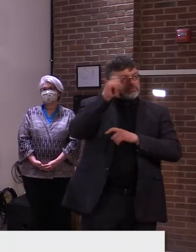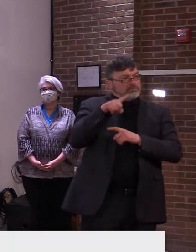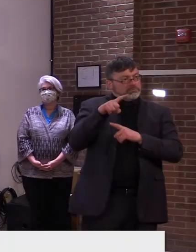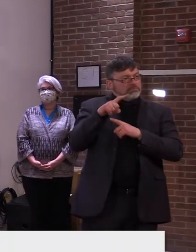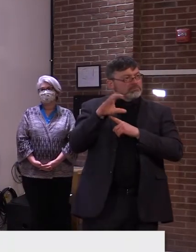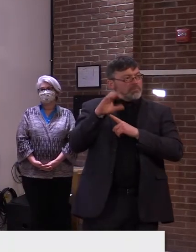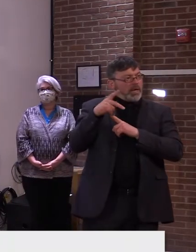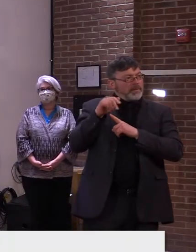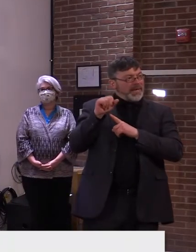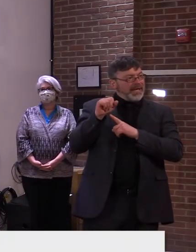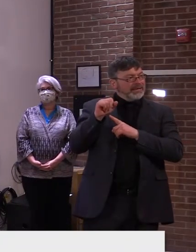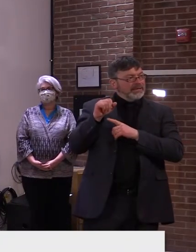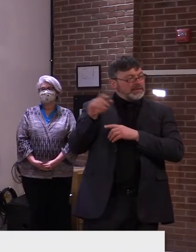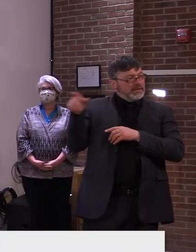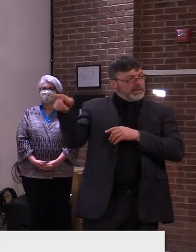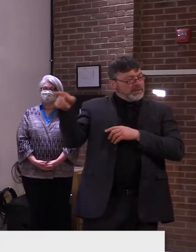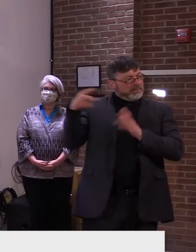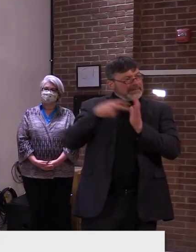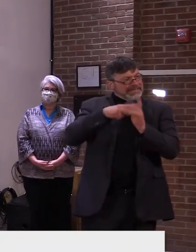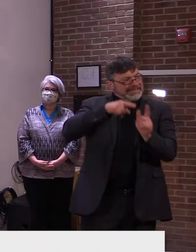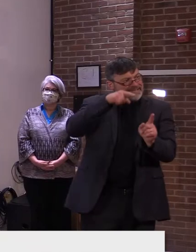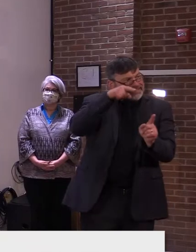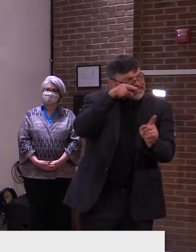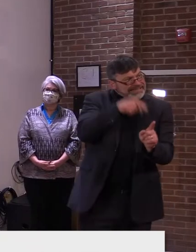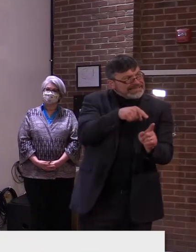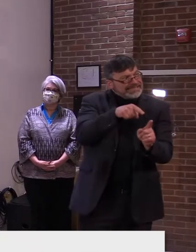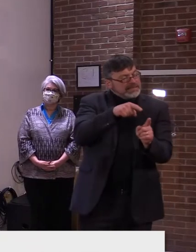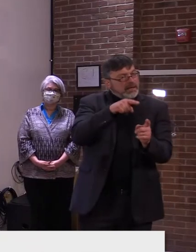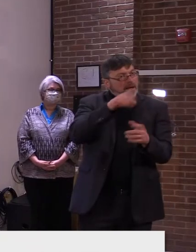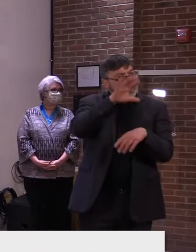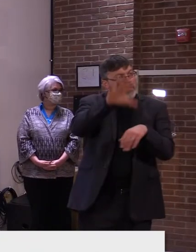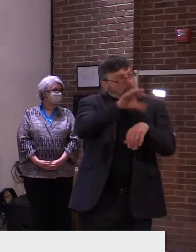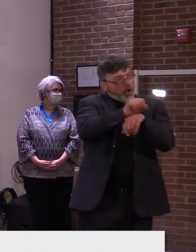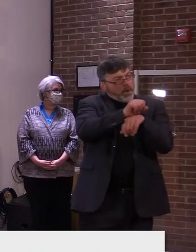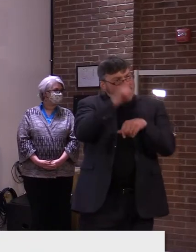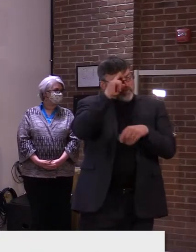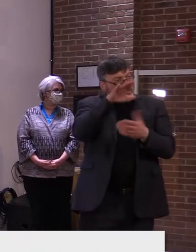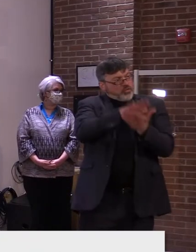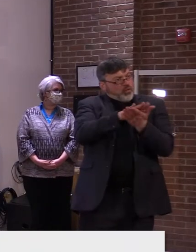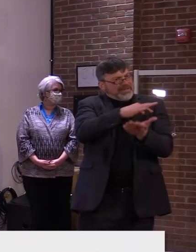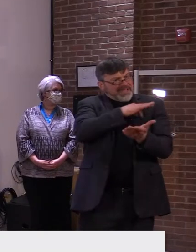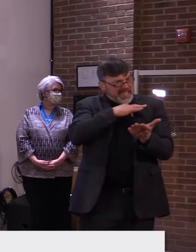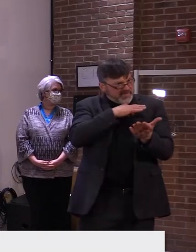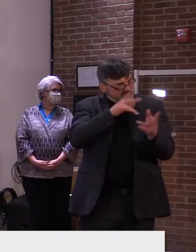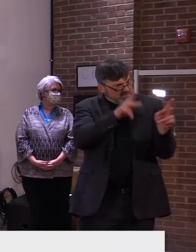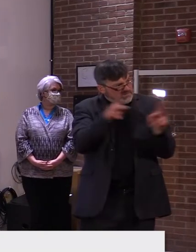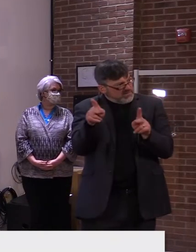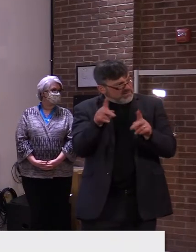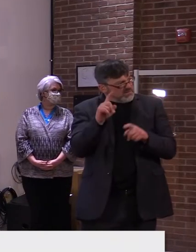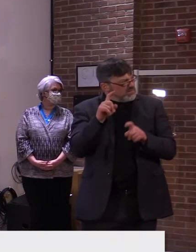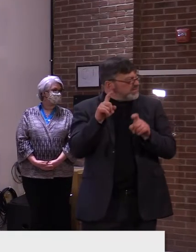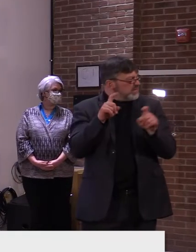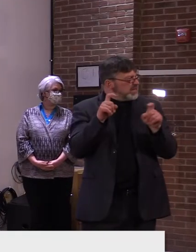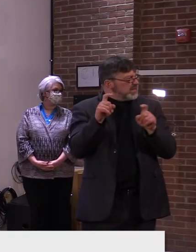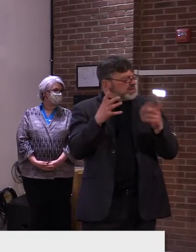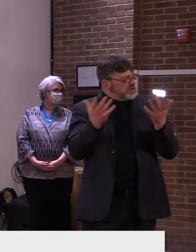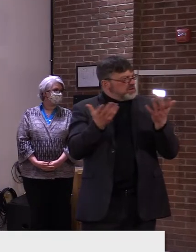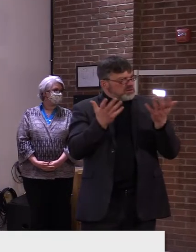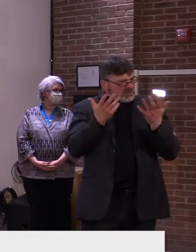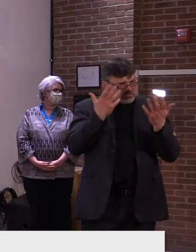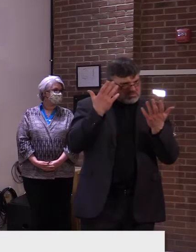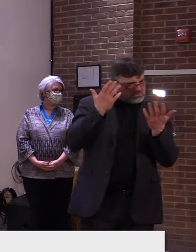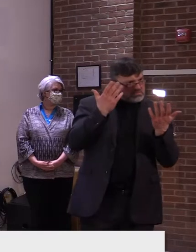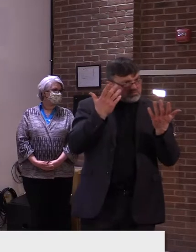want to give us some time. I mean, there have been a number. What did you? I think, did you say 19,000? I think